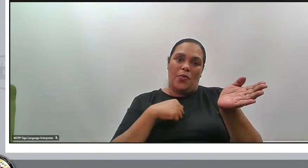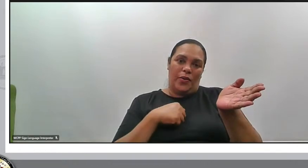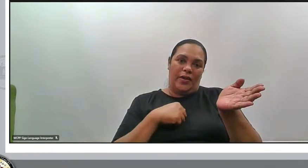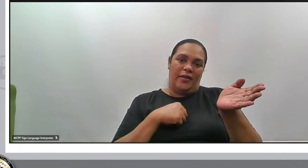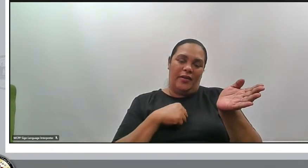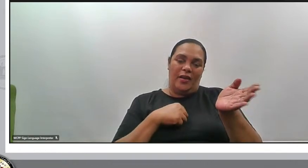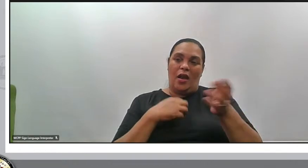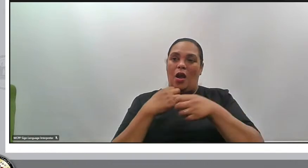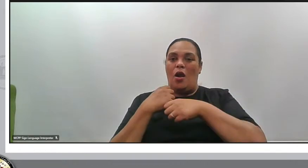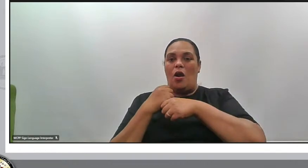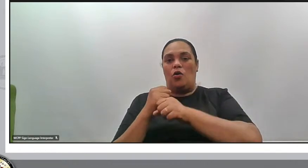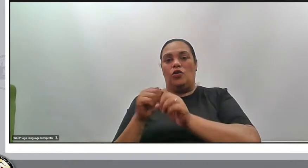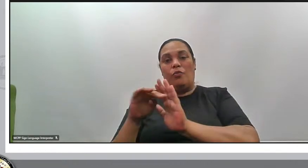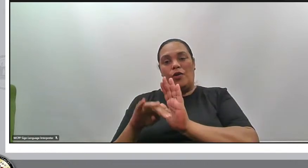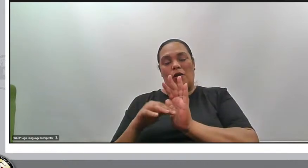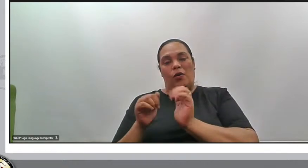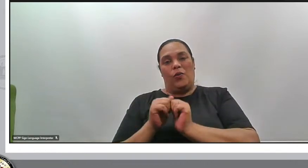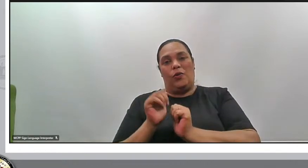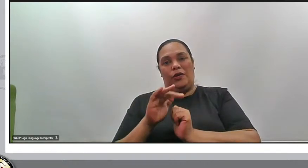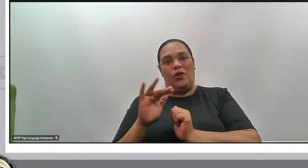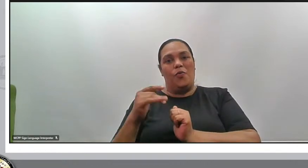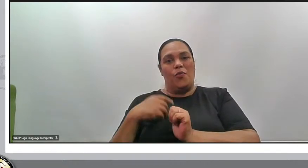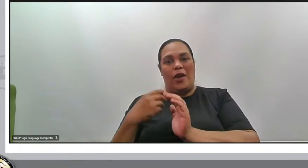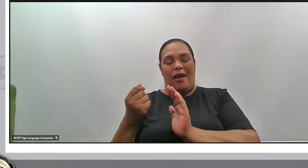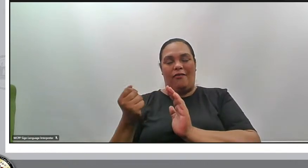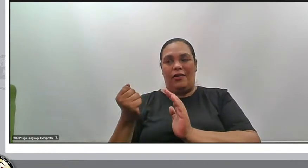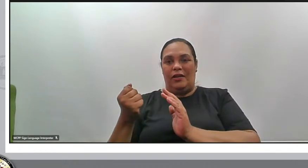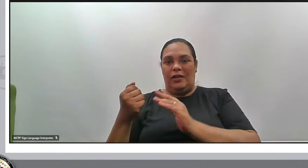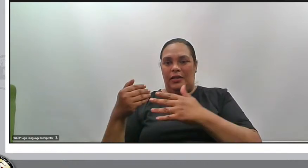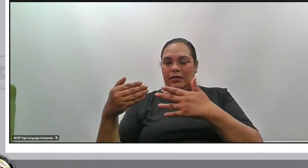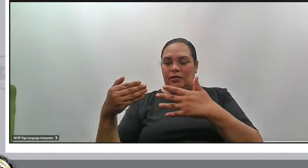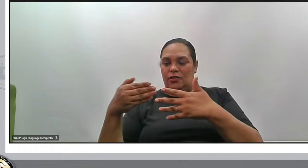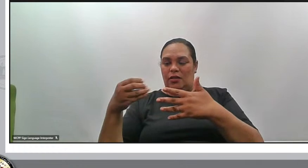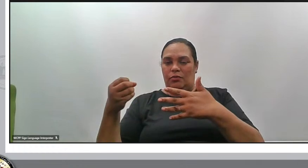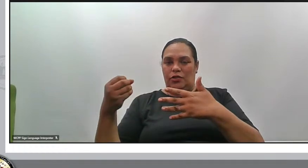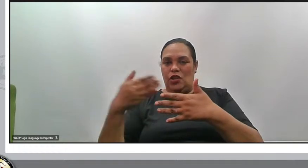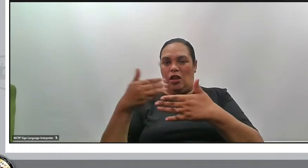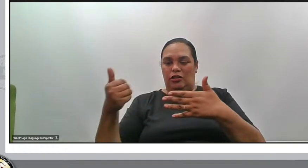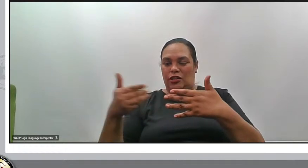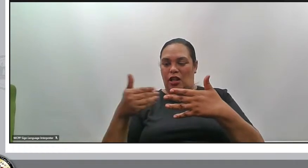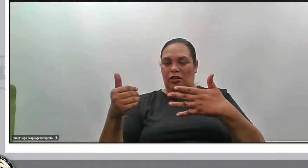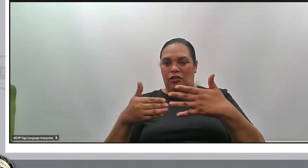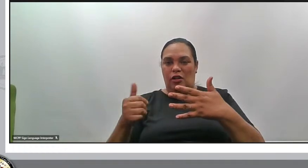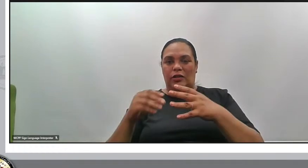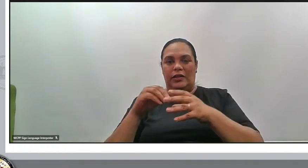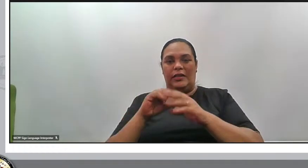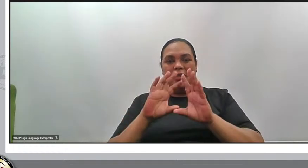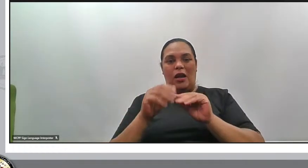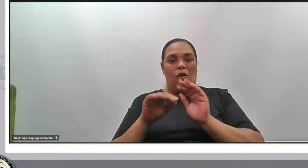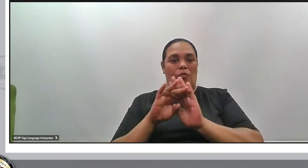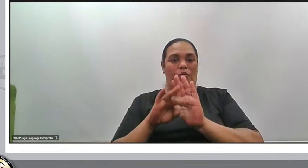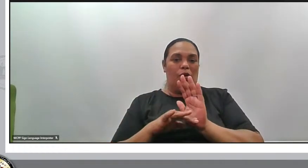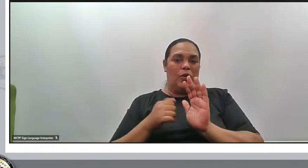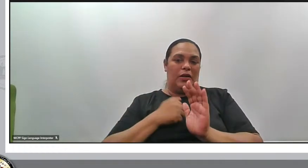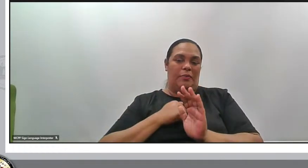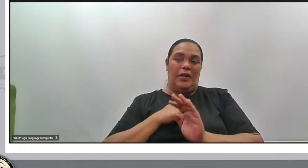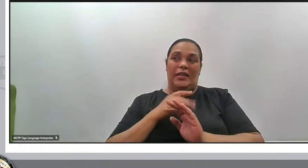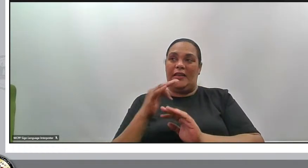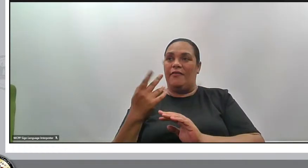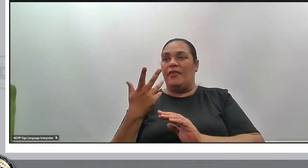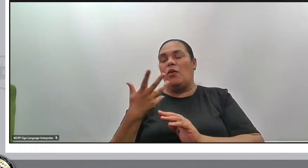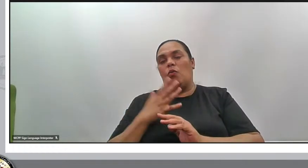co-host programs with them. We have slots in their programs. They get slots in our programs if they so